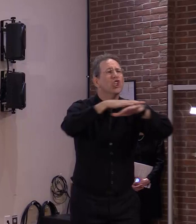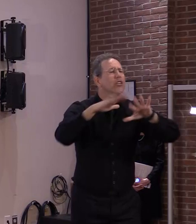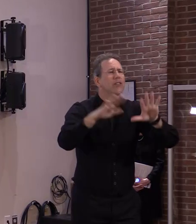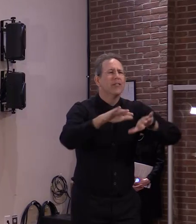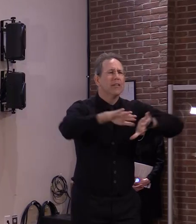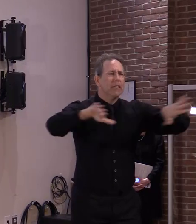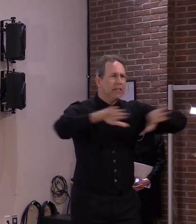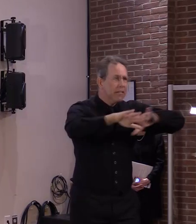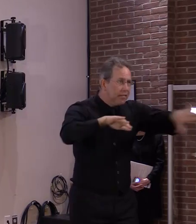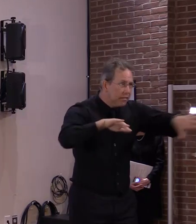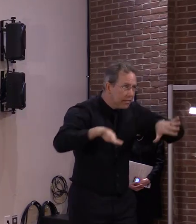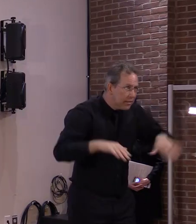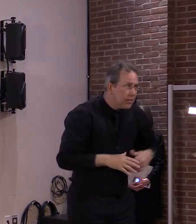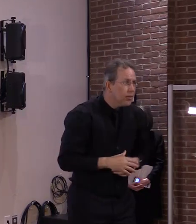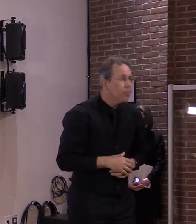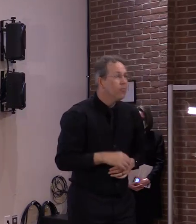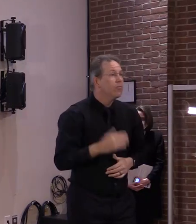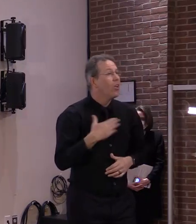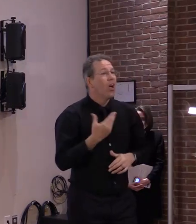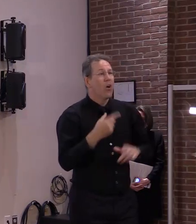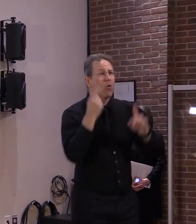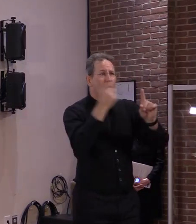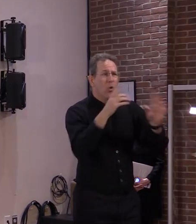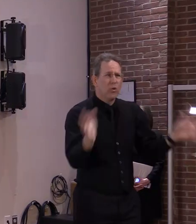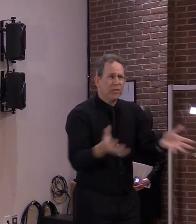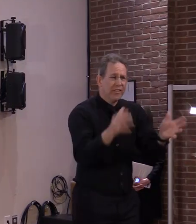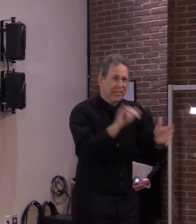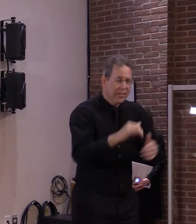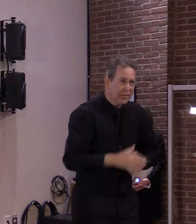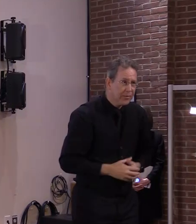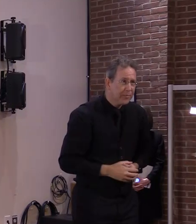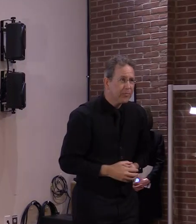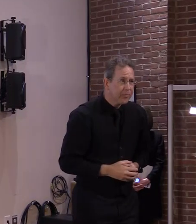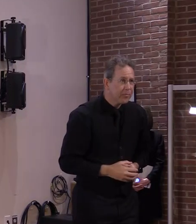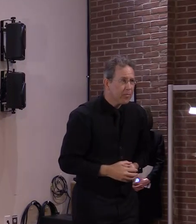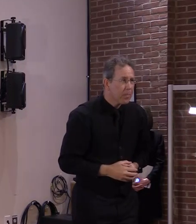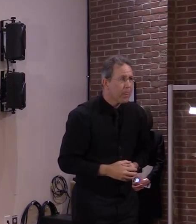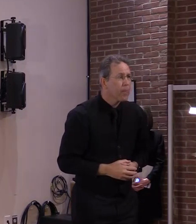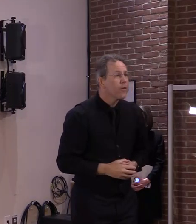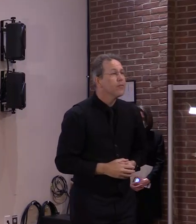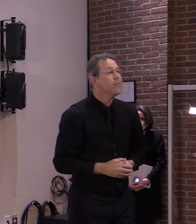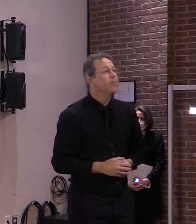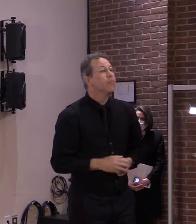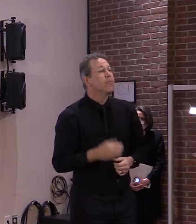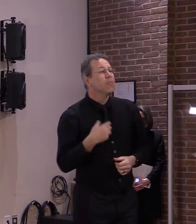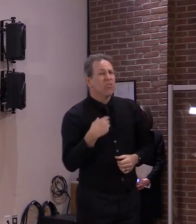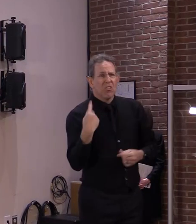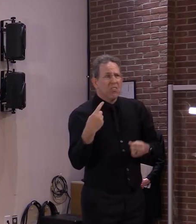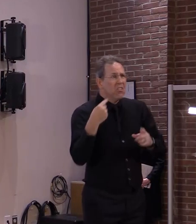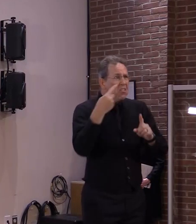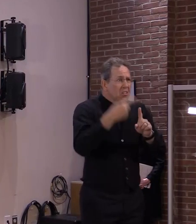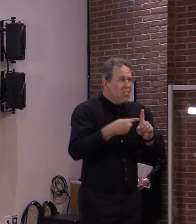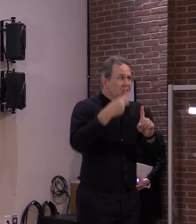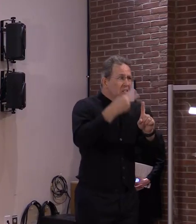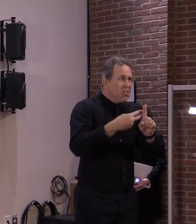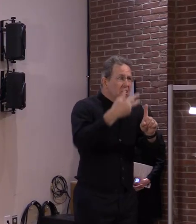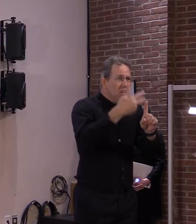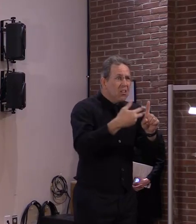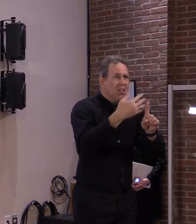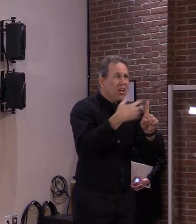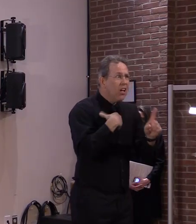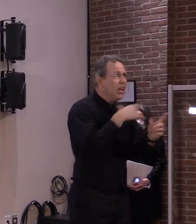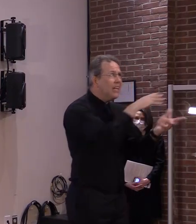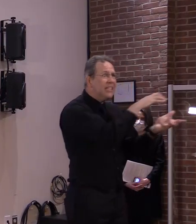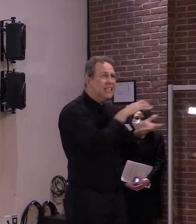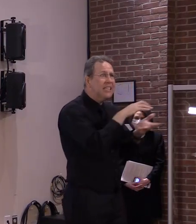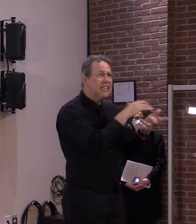goal. After several months of limited vaccine supply, we are really proud we can now say that all Vermonters age